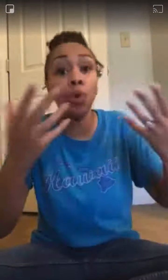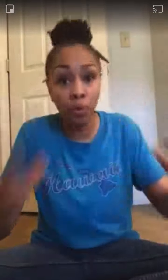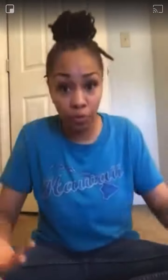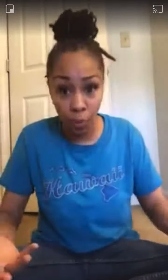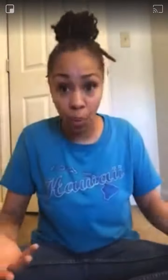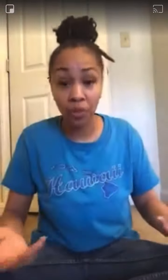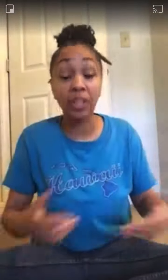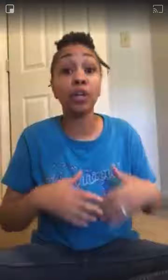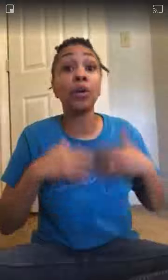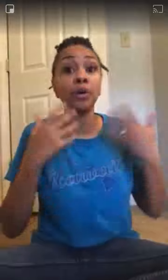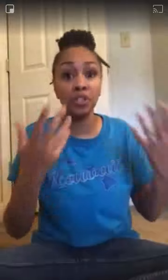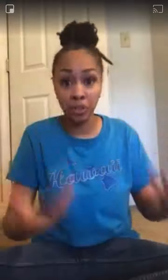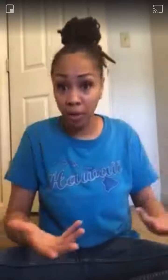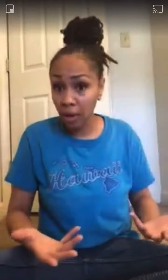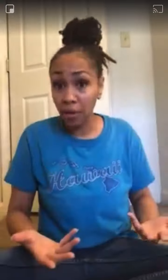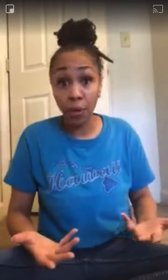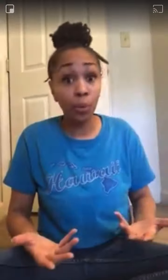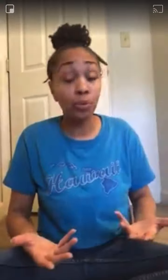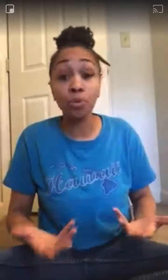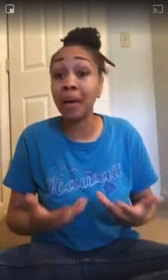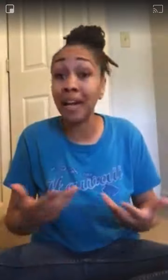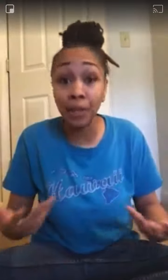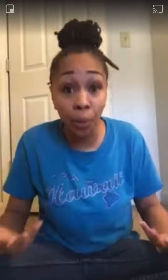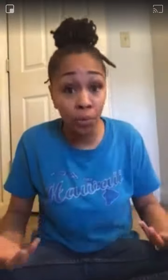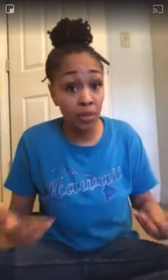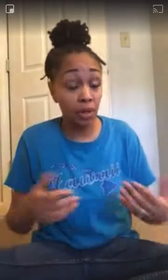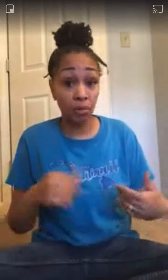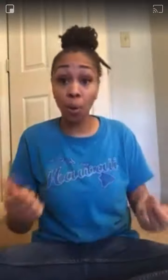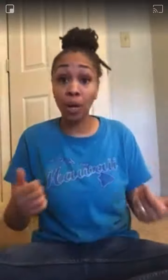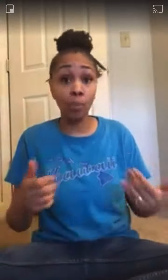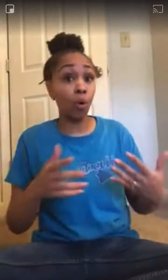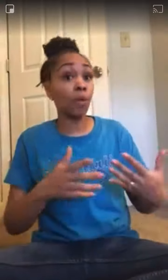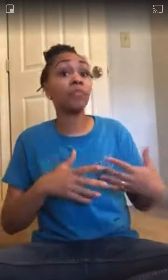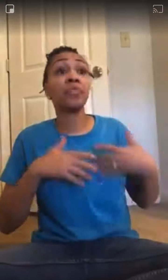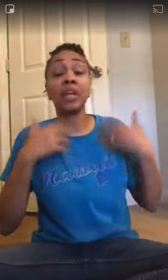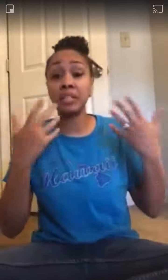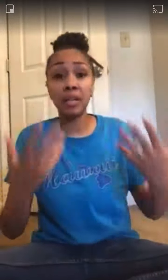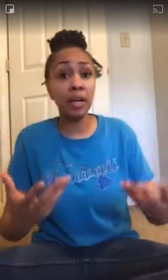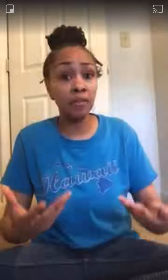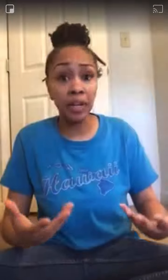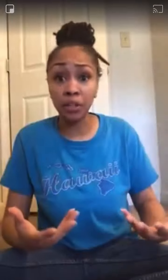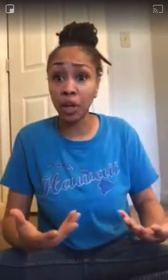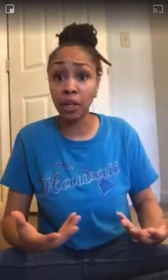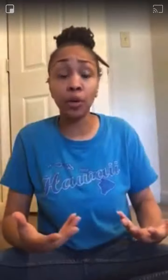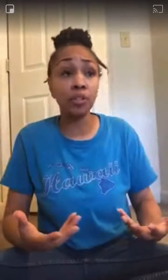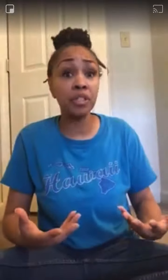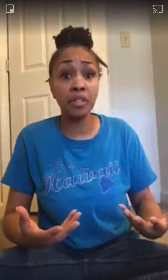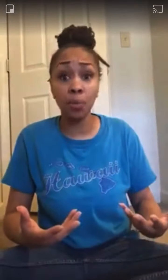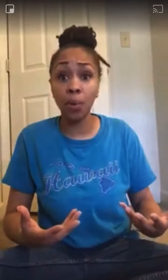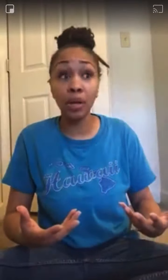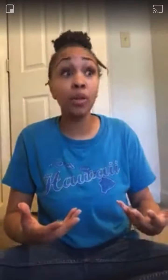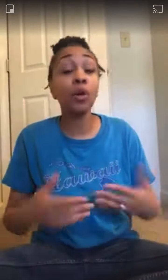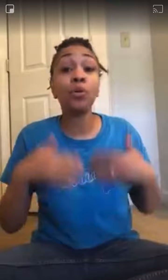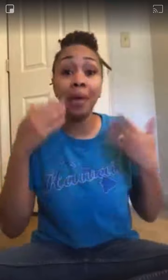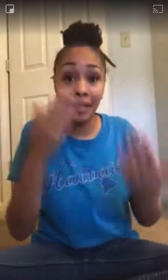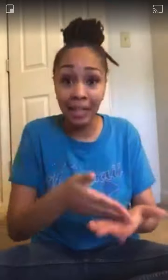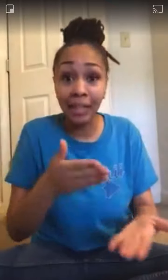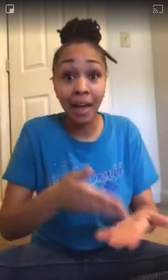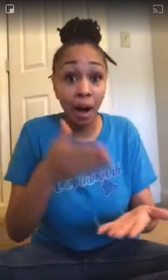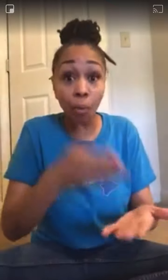going forth, and encouraging those who may not know Him, or His love and encouraging someone who may need a word